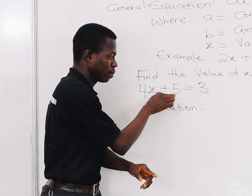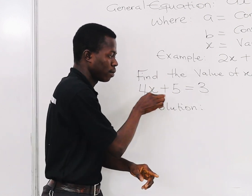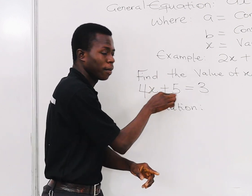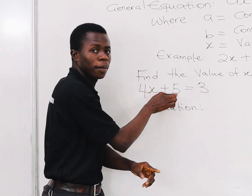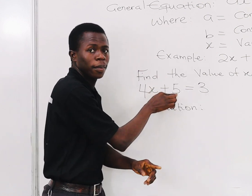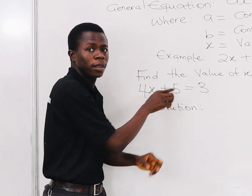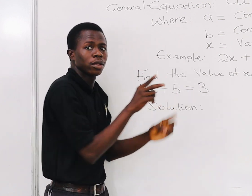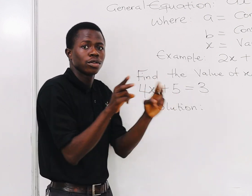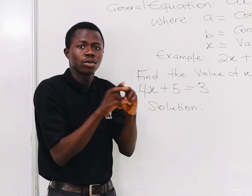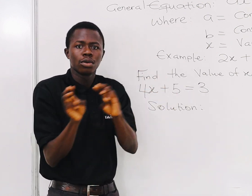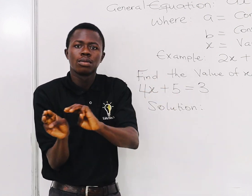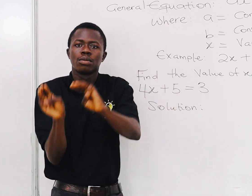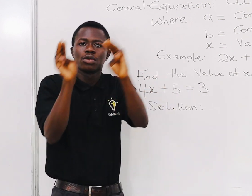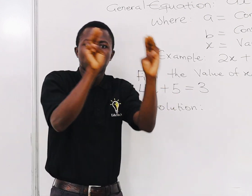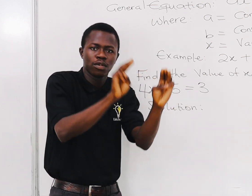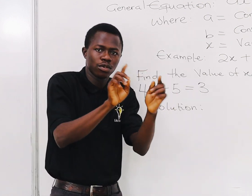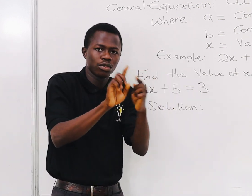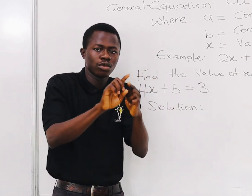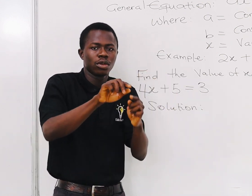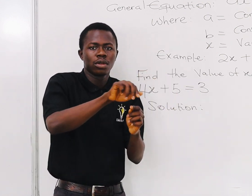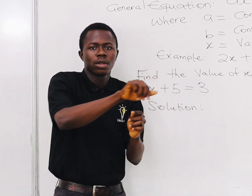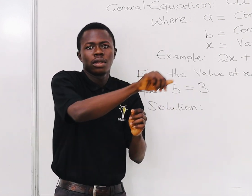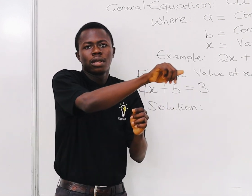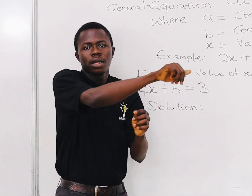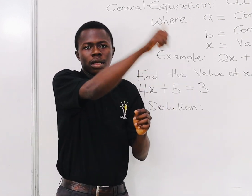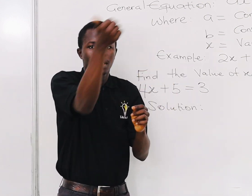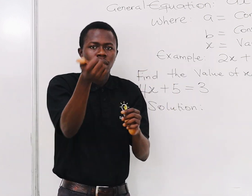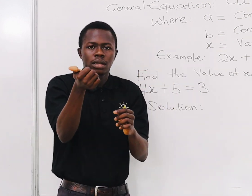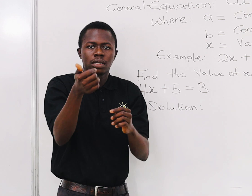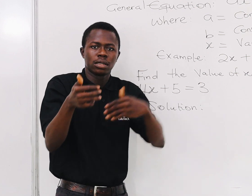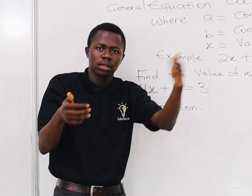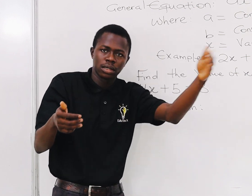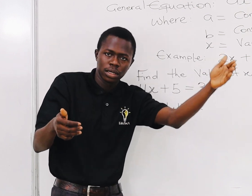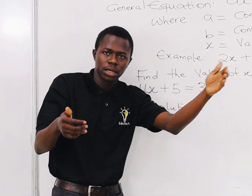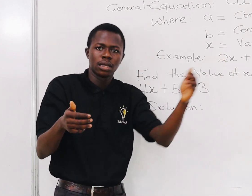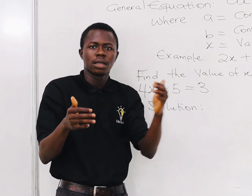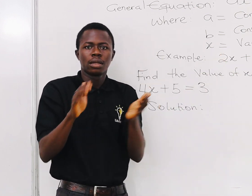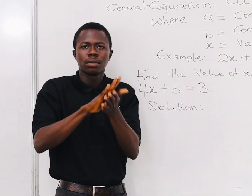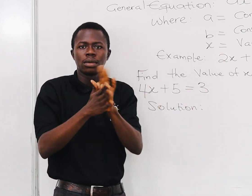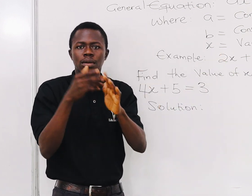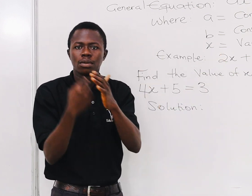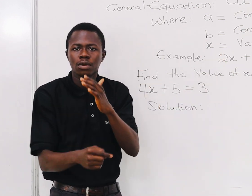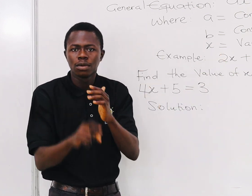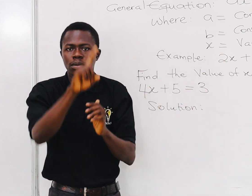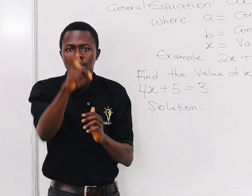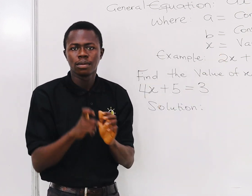here. So when it moves to the other side, it becomes